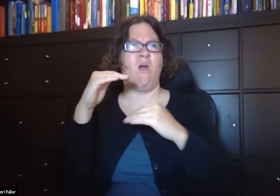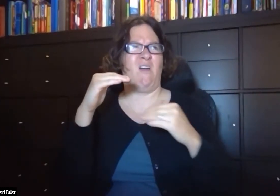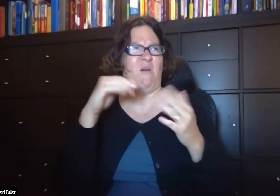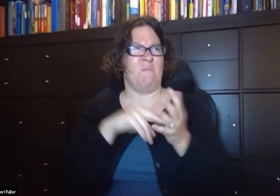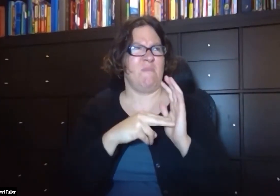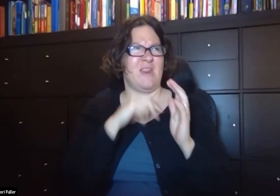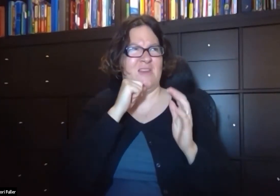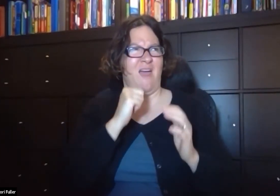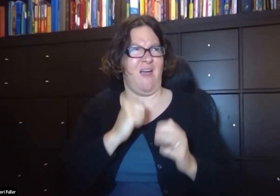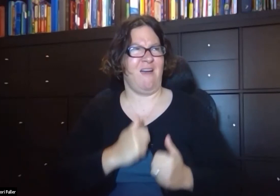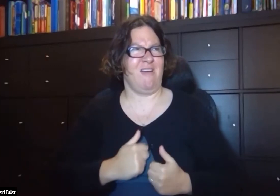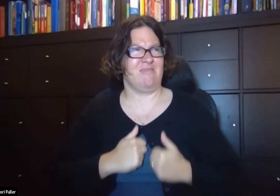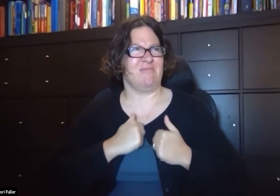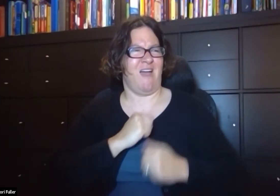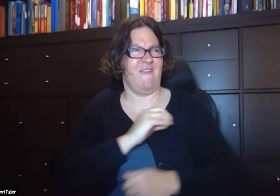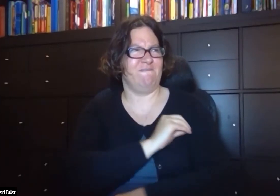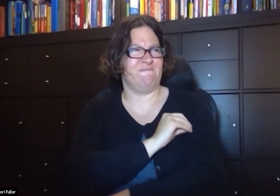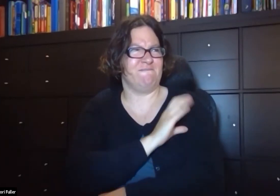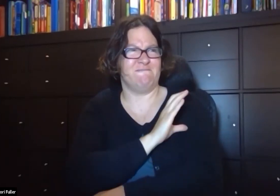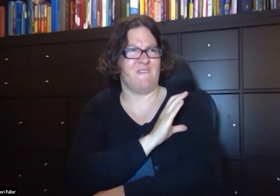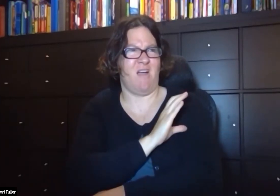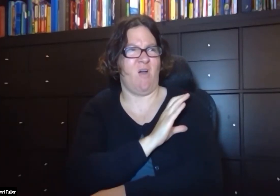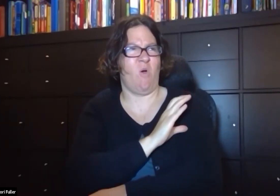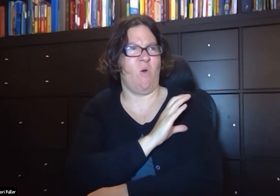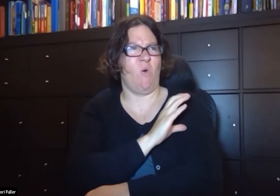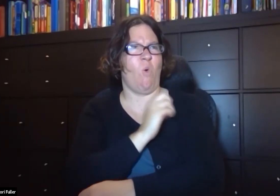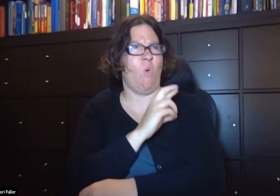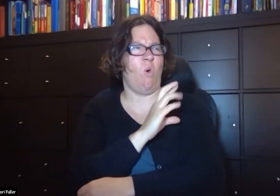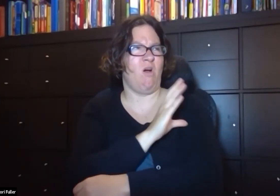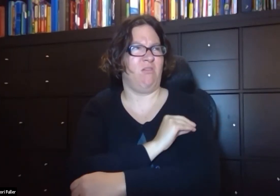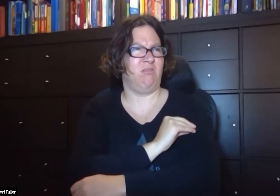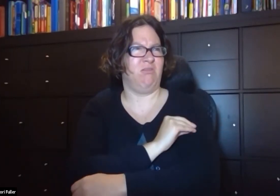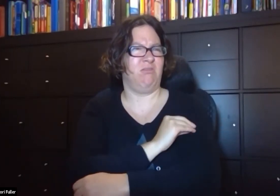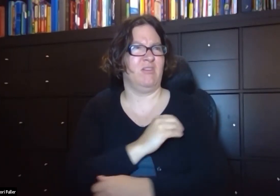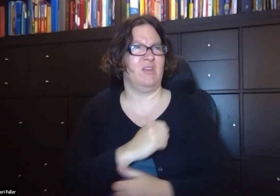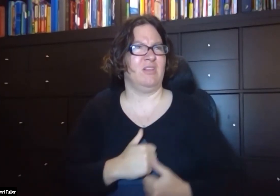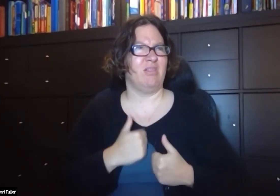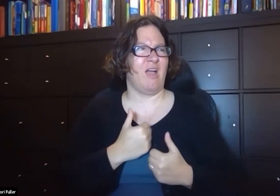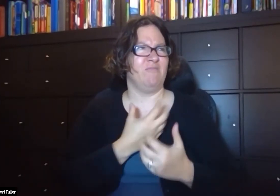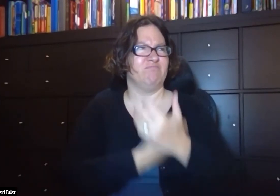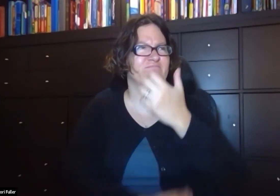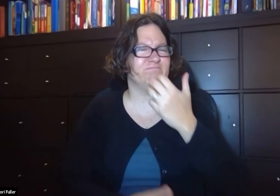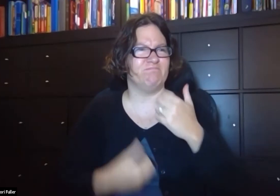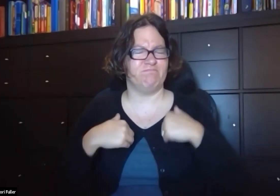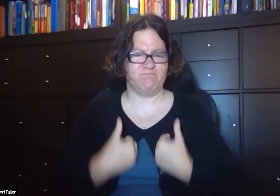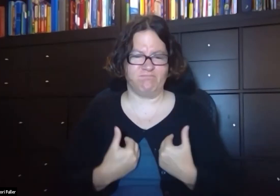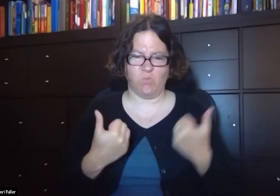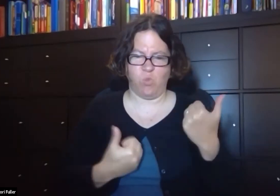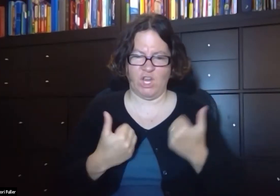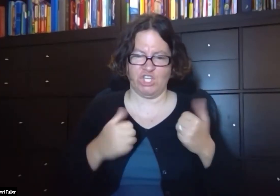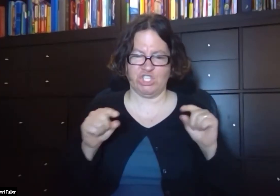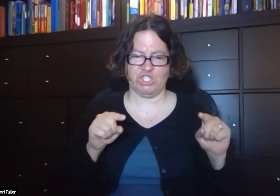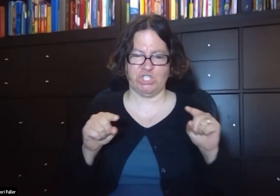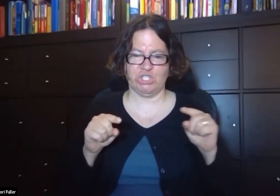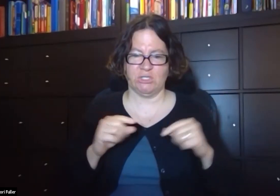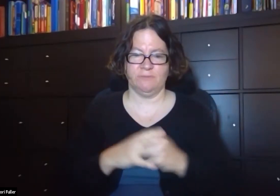today? And these limitations that we put on our lives. So this day